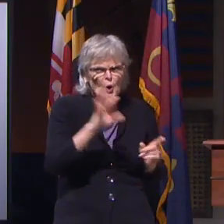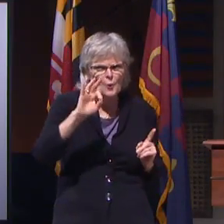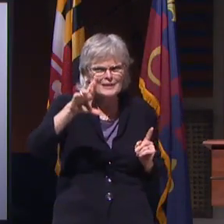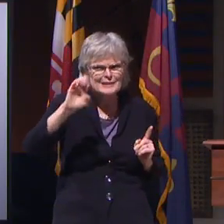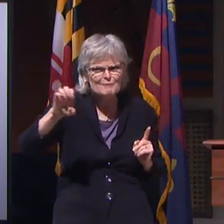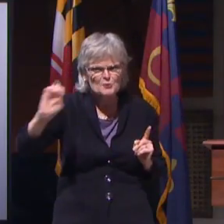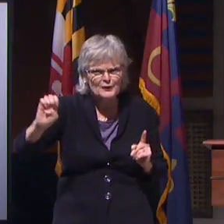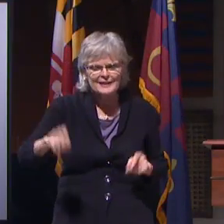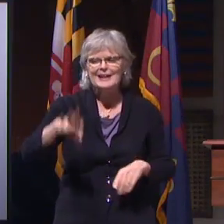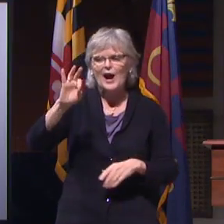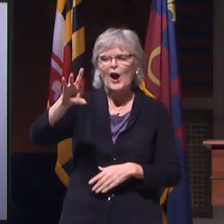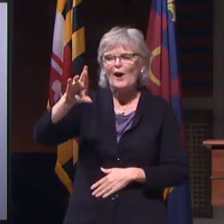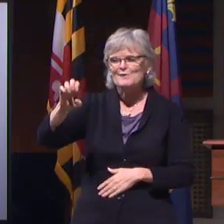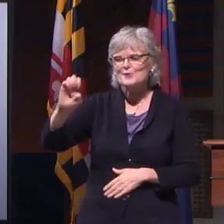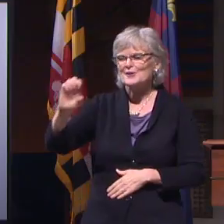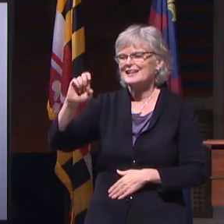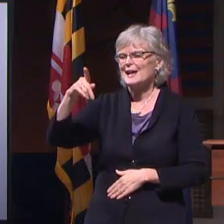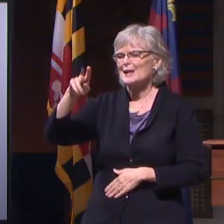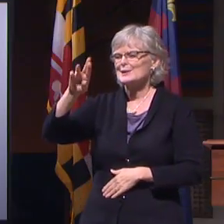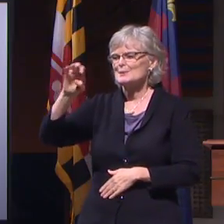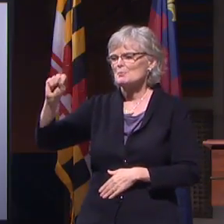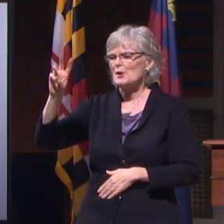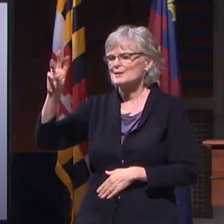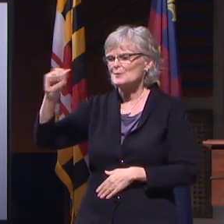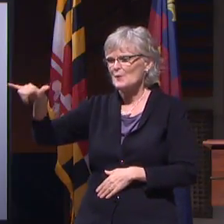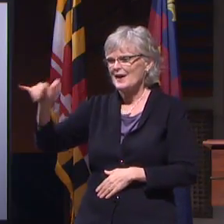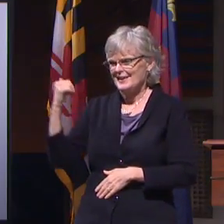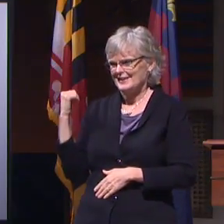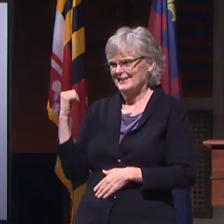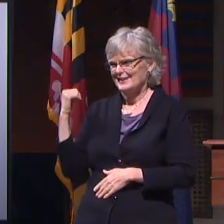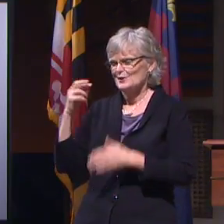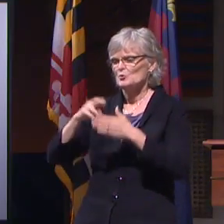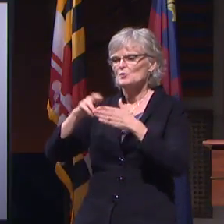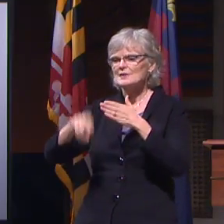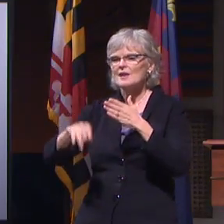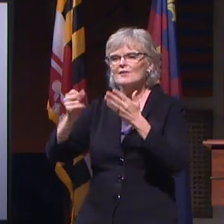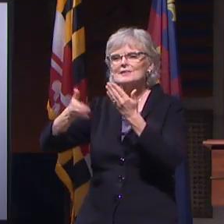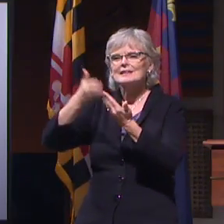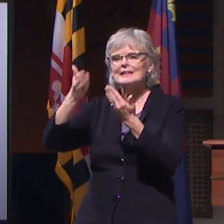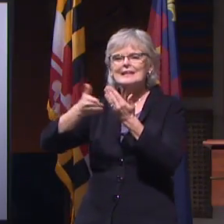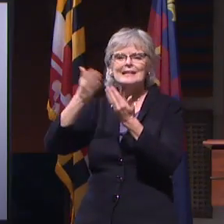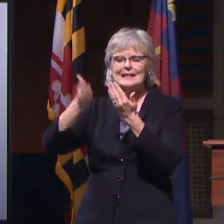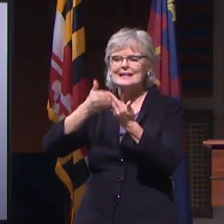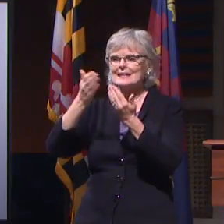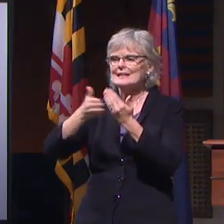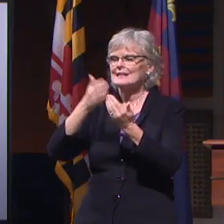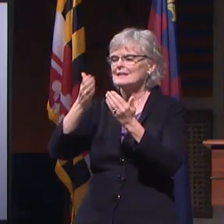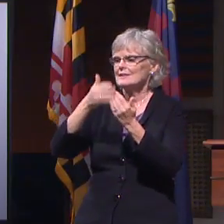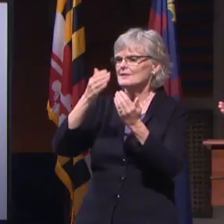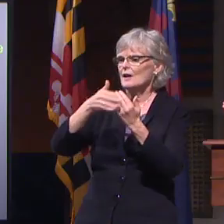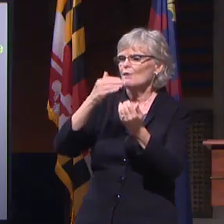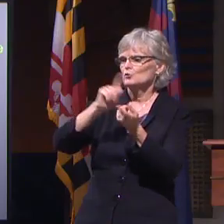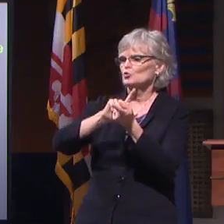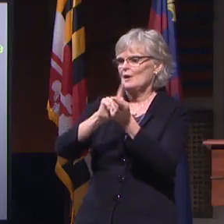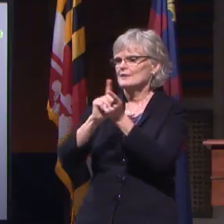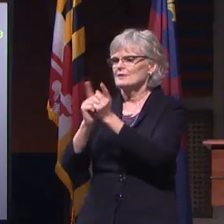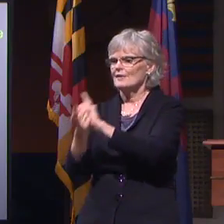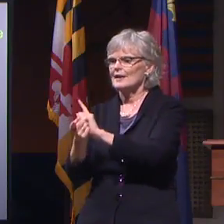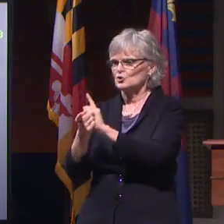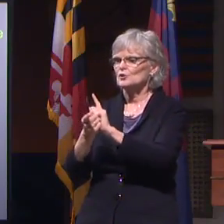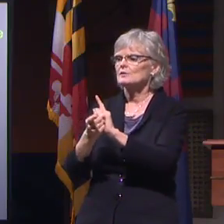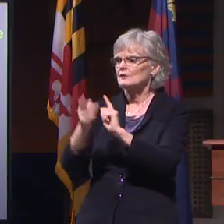a free expressway that results in an ease of translation and an initiative into